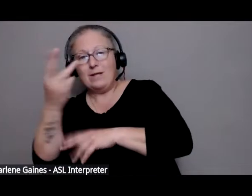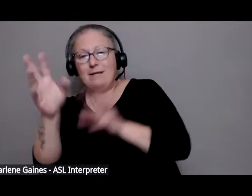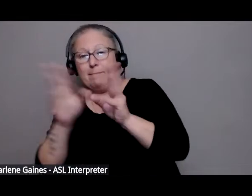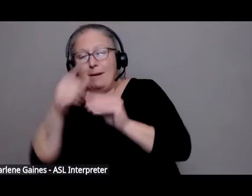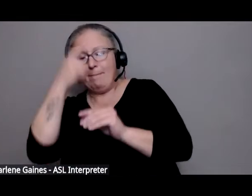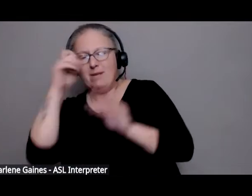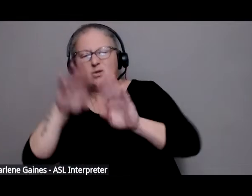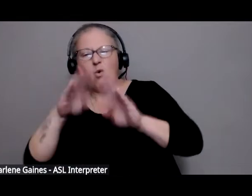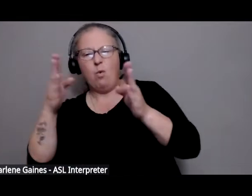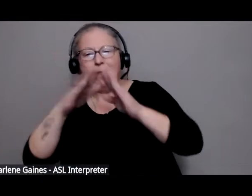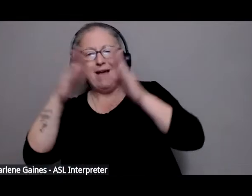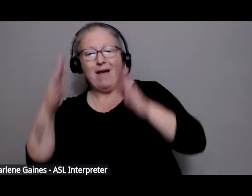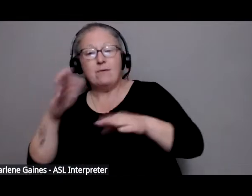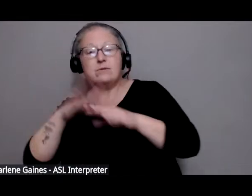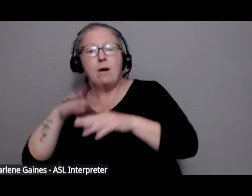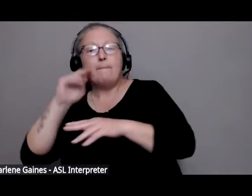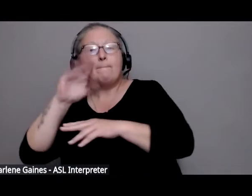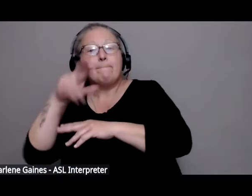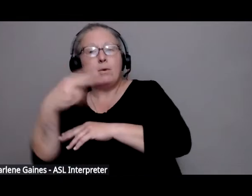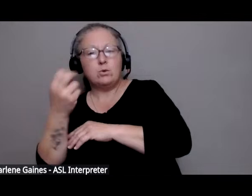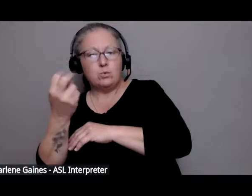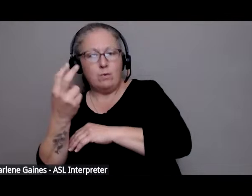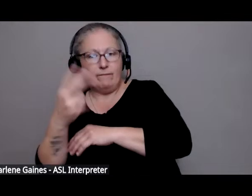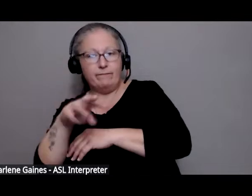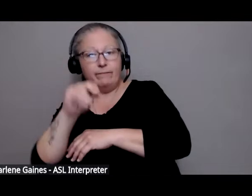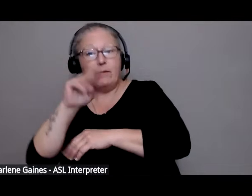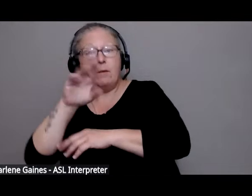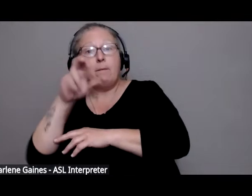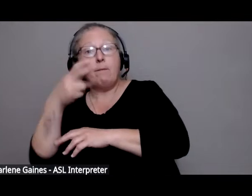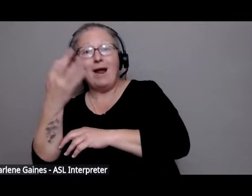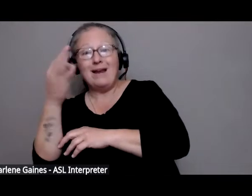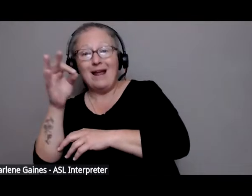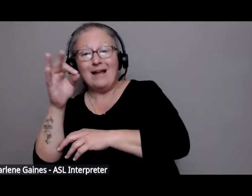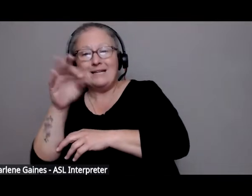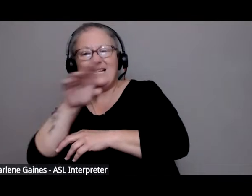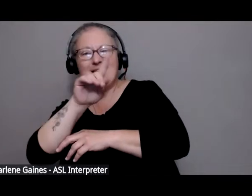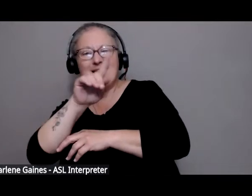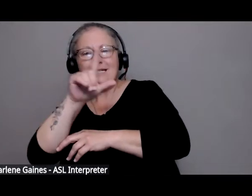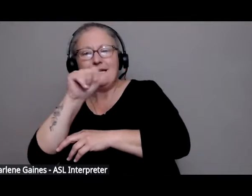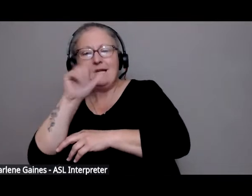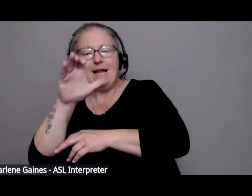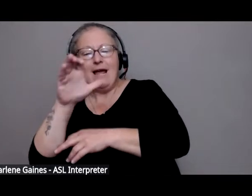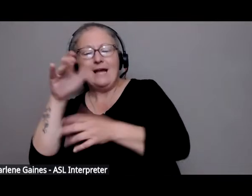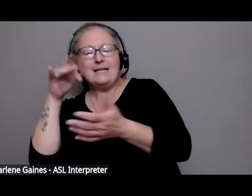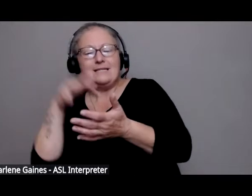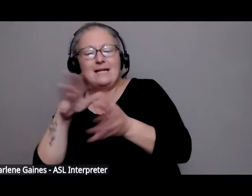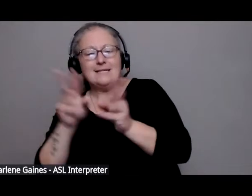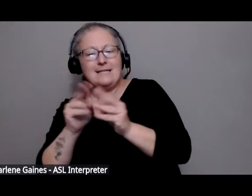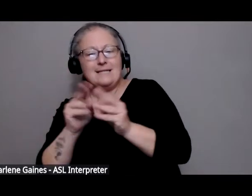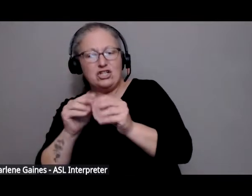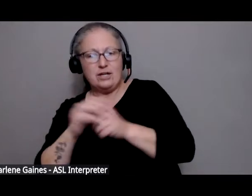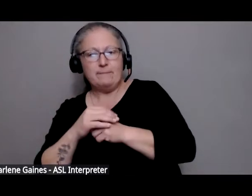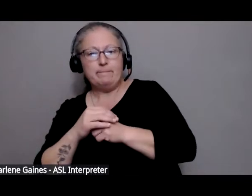open house on March 12th. March 19th, the DLAC study session.